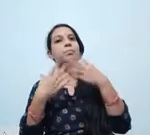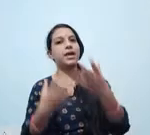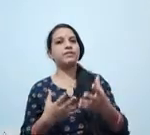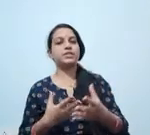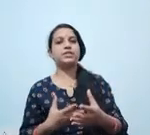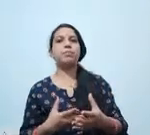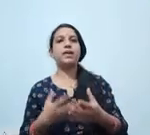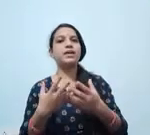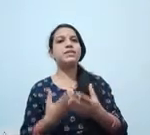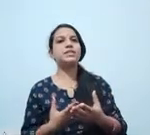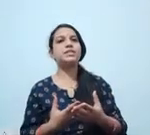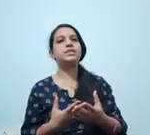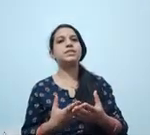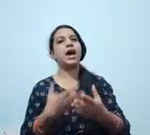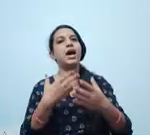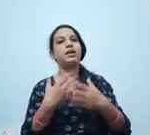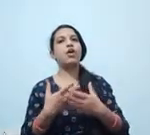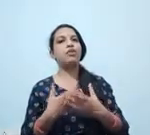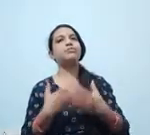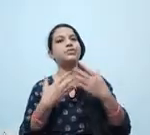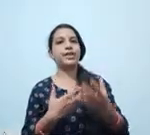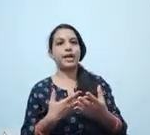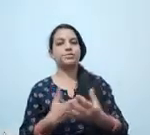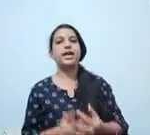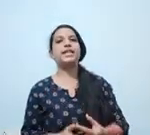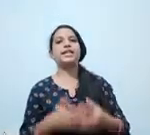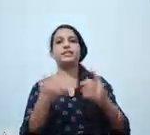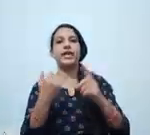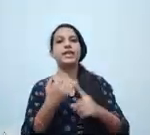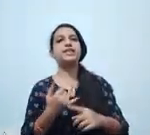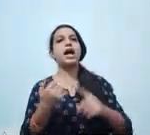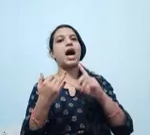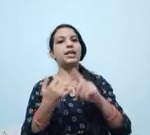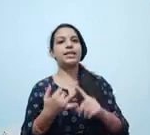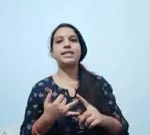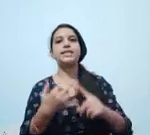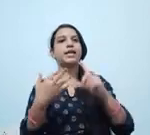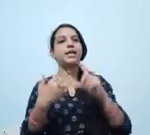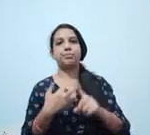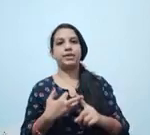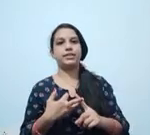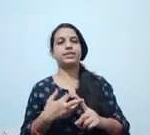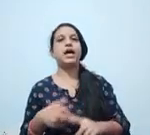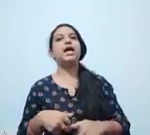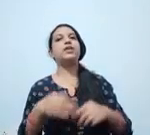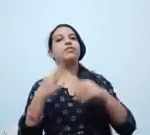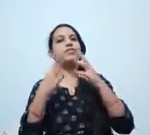blood vessels? The blood vessels are of three types, that is veins, arteries and capillaries. Now, the